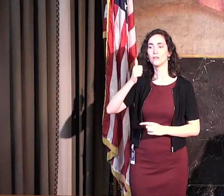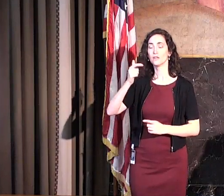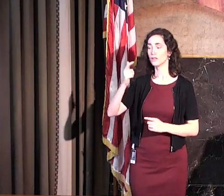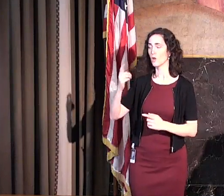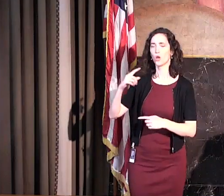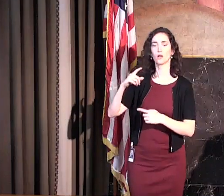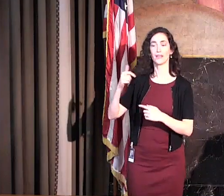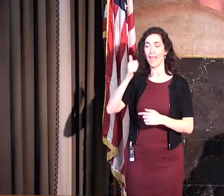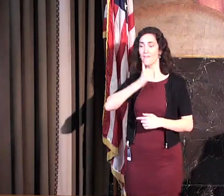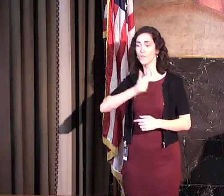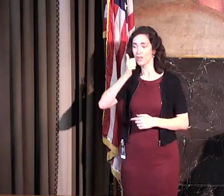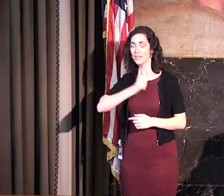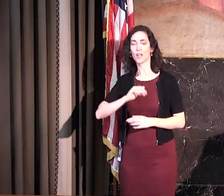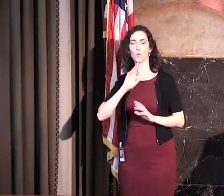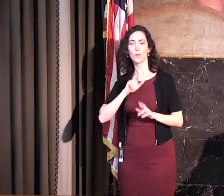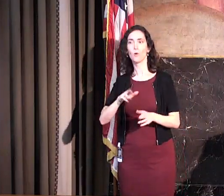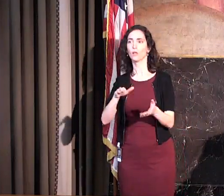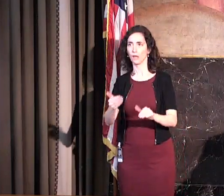dying.